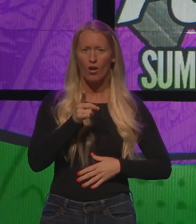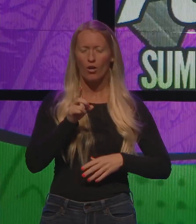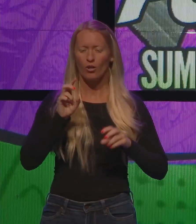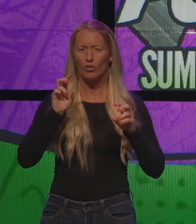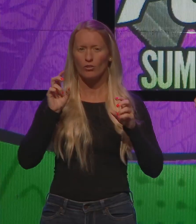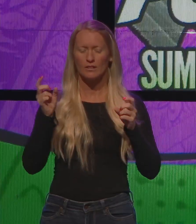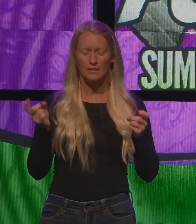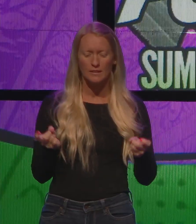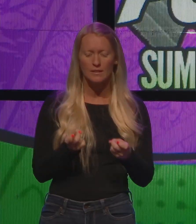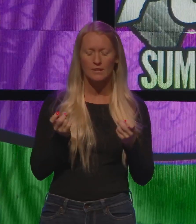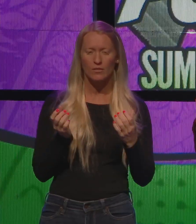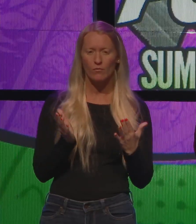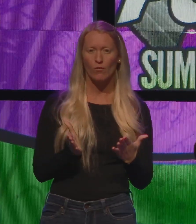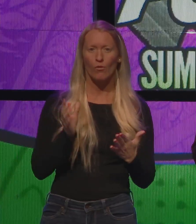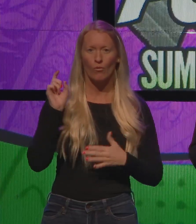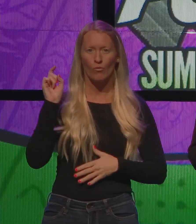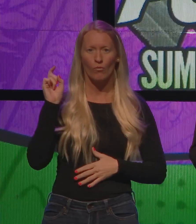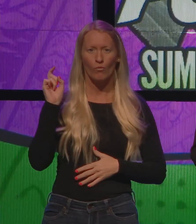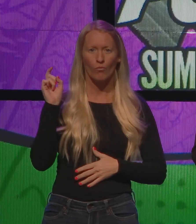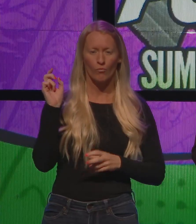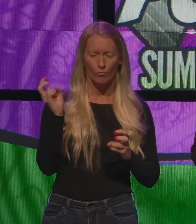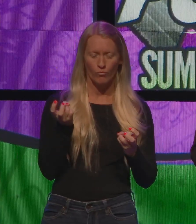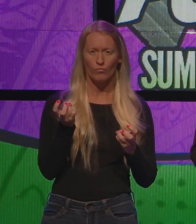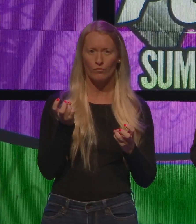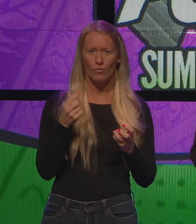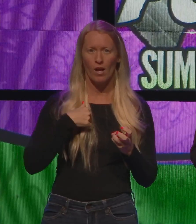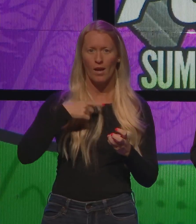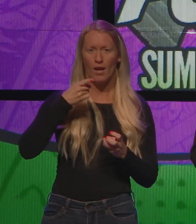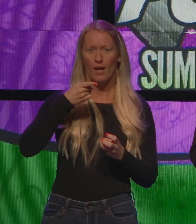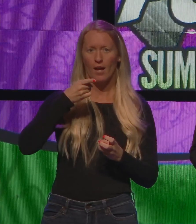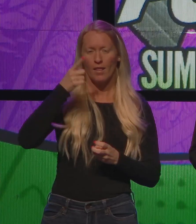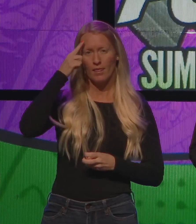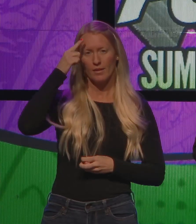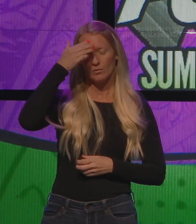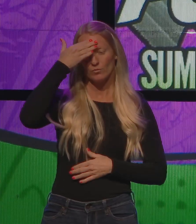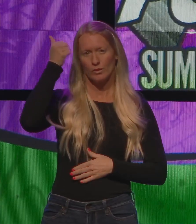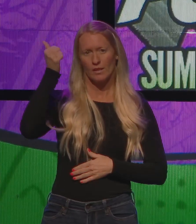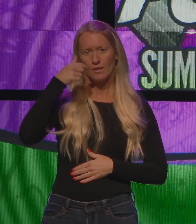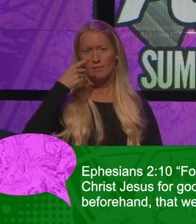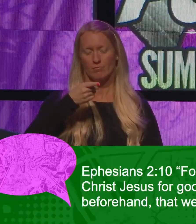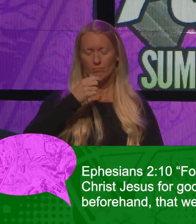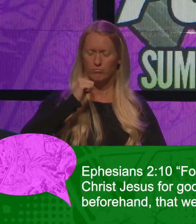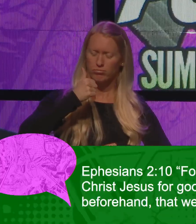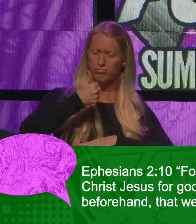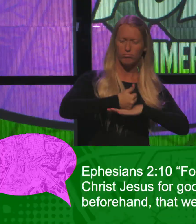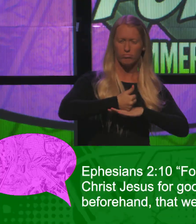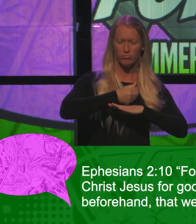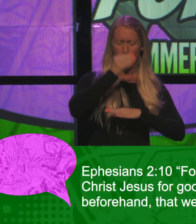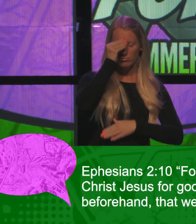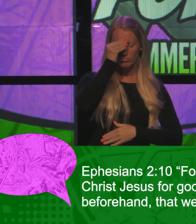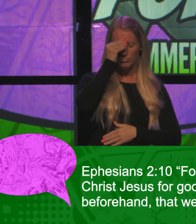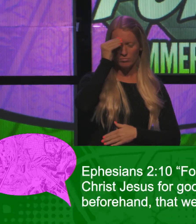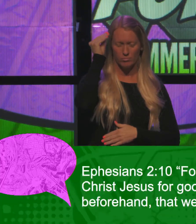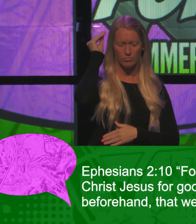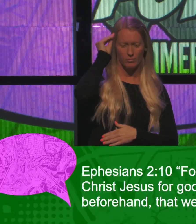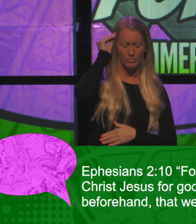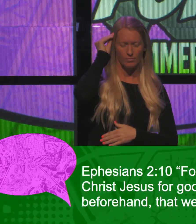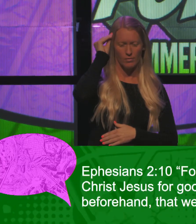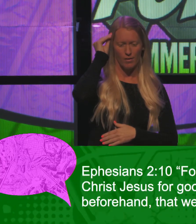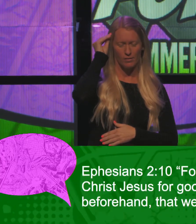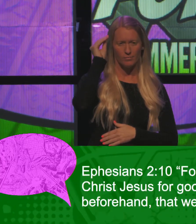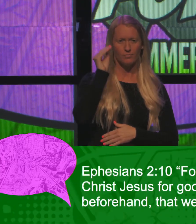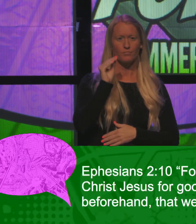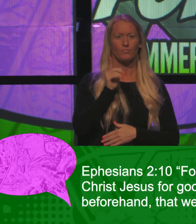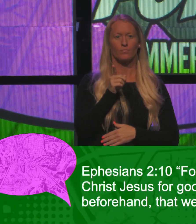much it's deeply embedded in our hearts and our minds. The last verse we're going to look at today is Ephesians